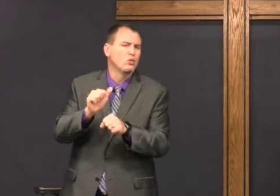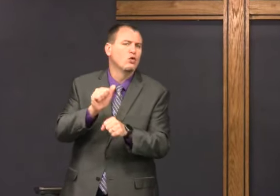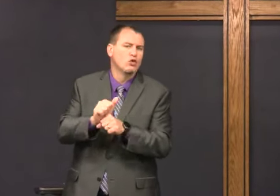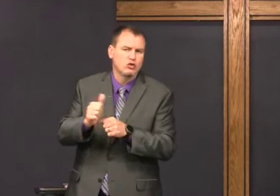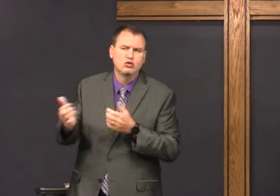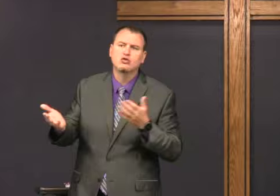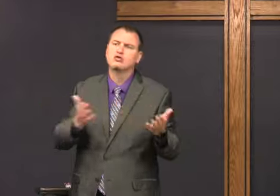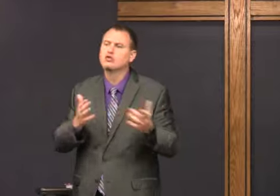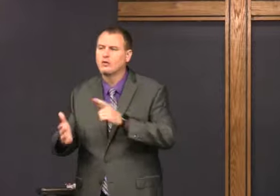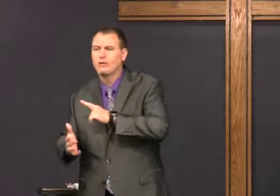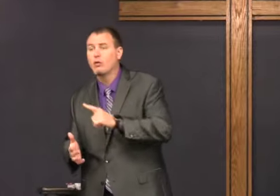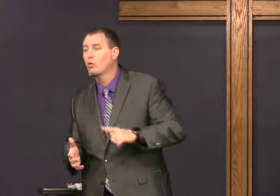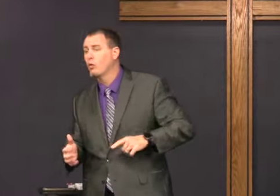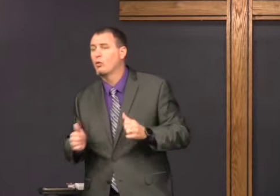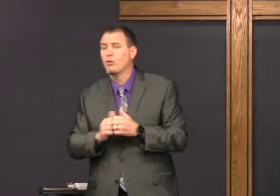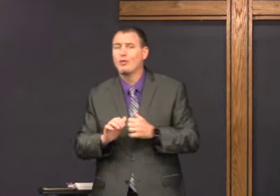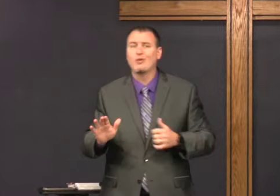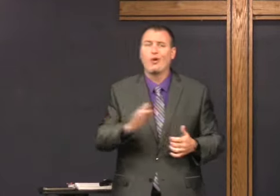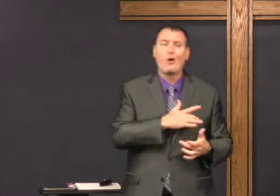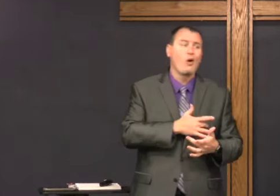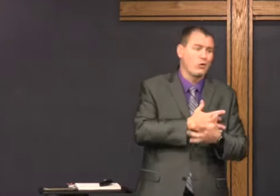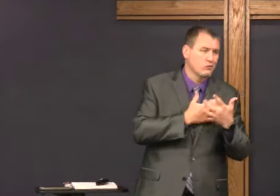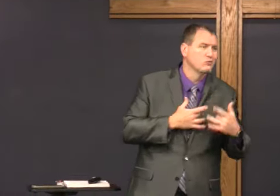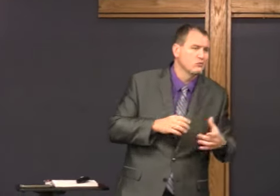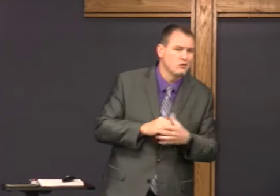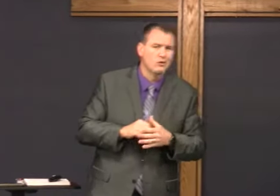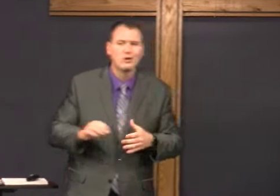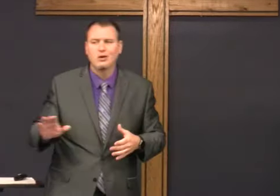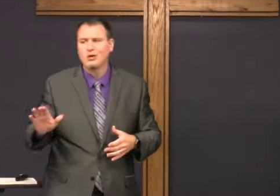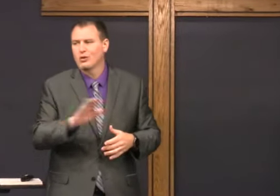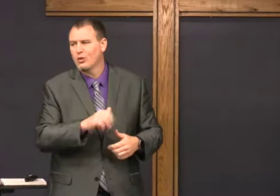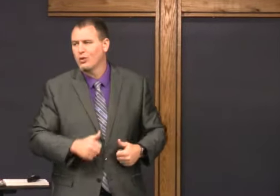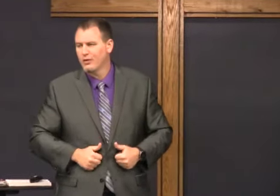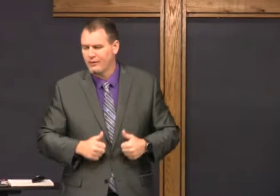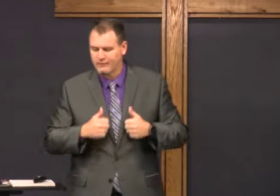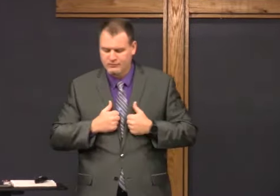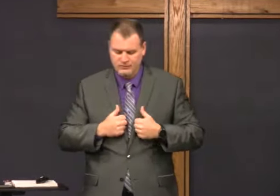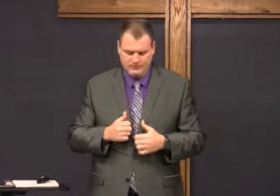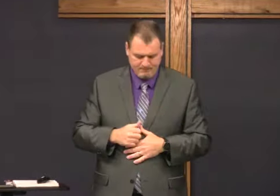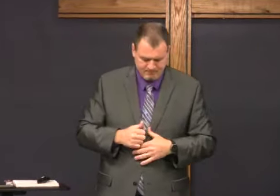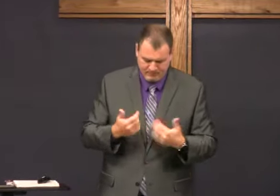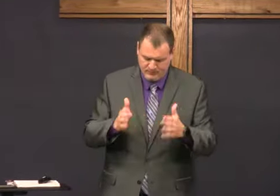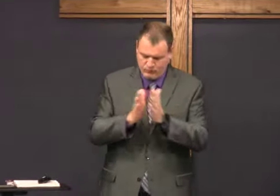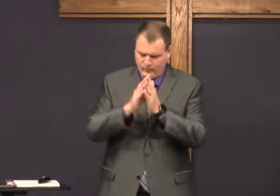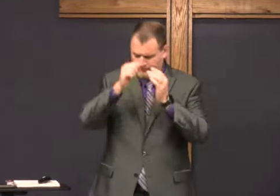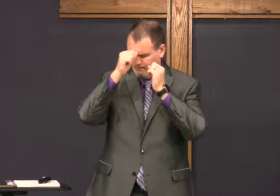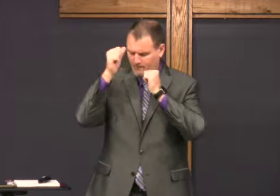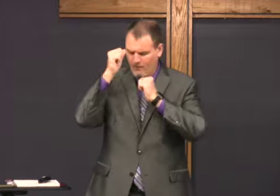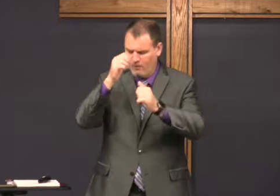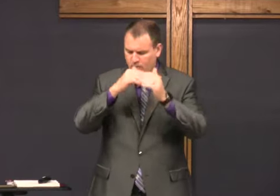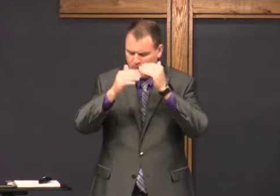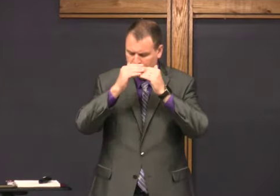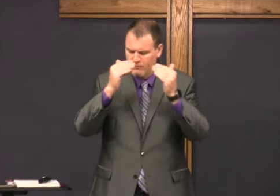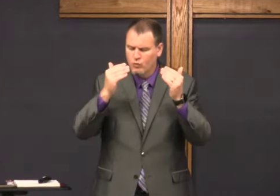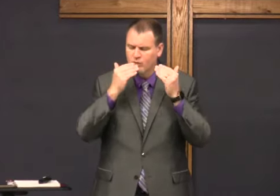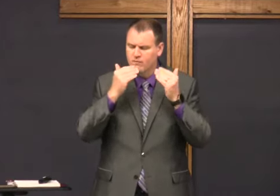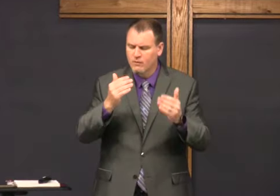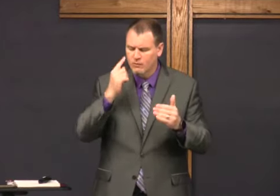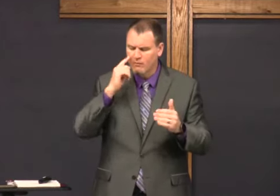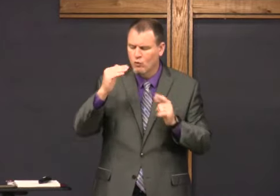to keep working and serving the Lord with your heart and your life. Let's pray. Our Father